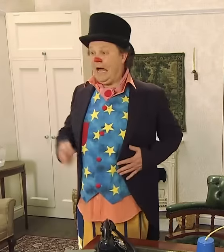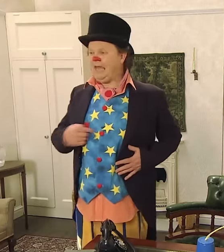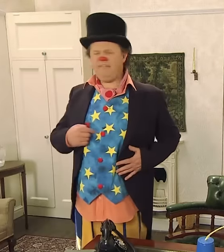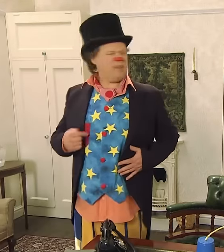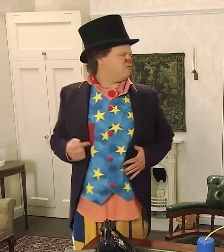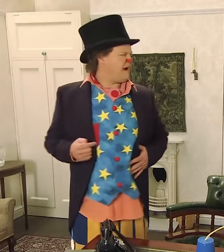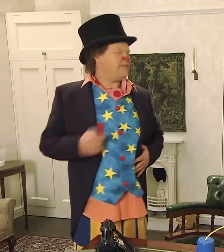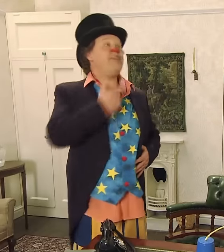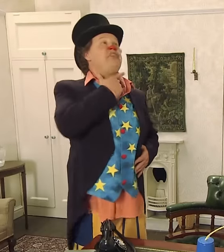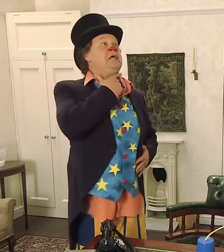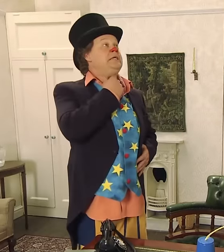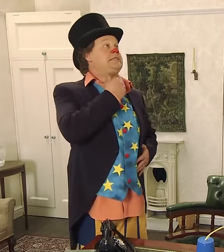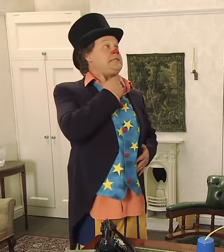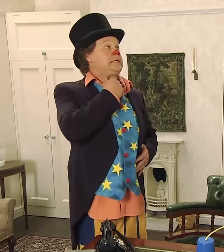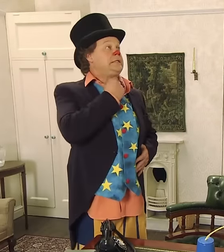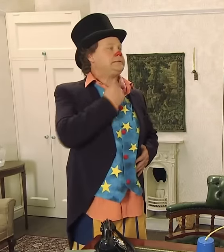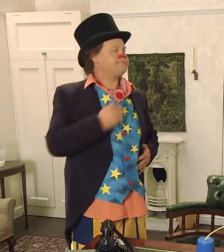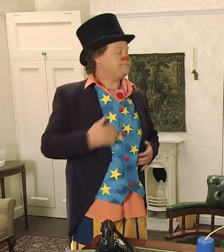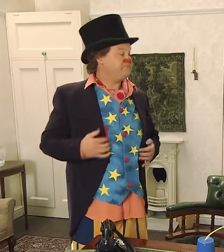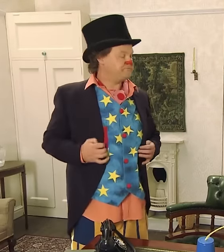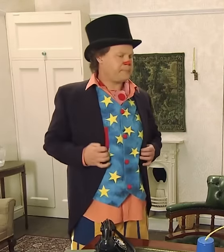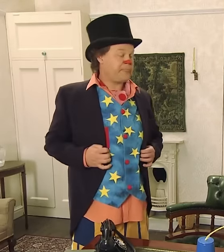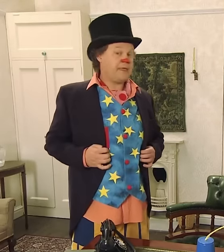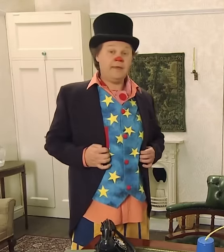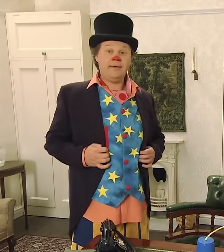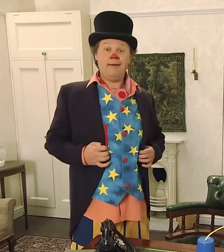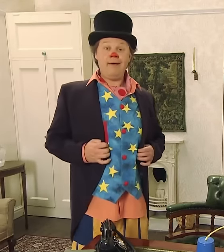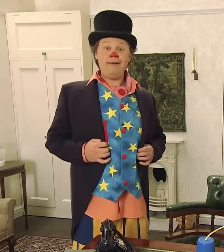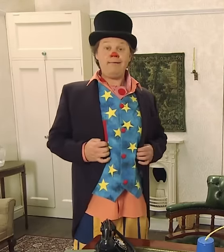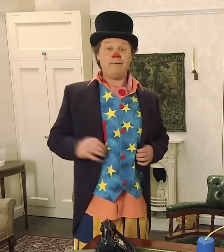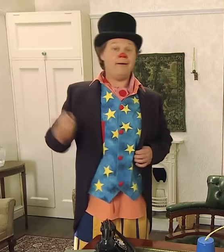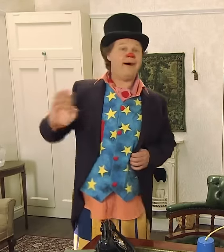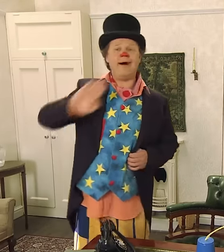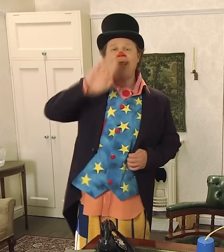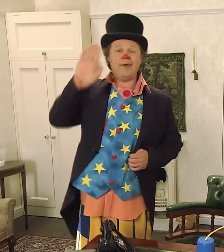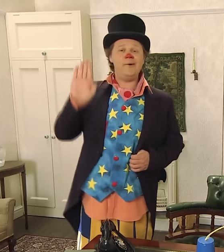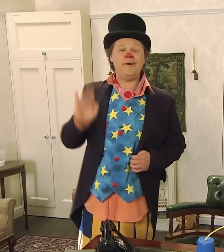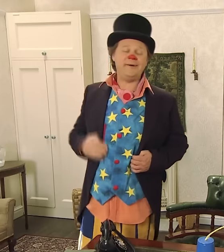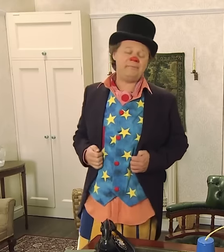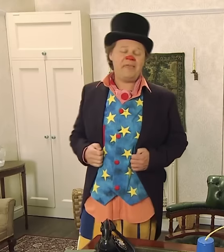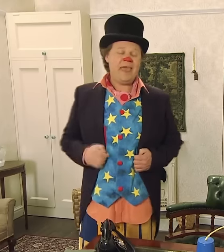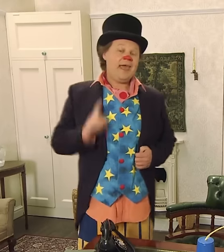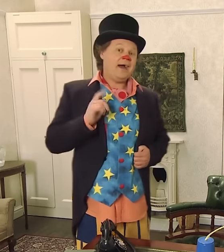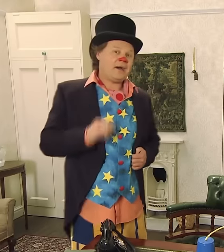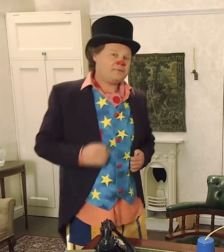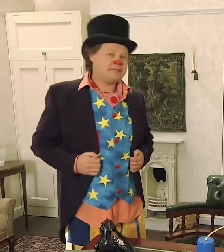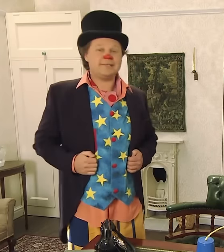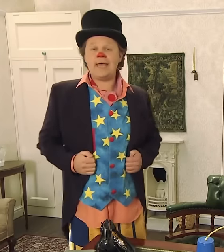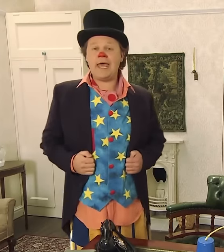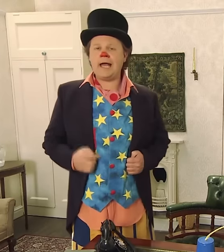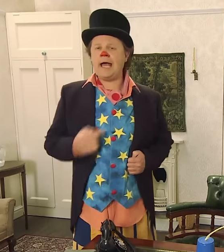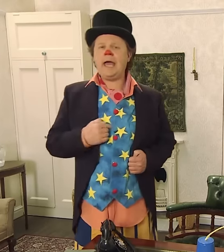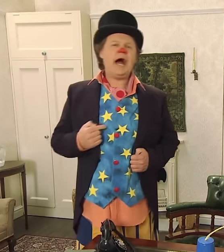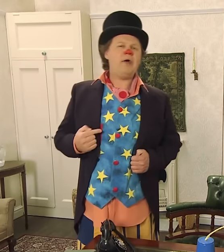I feel rather thirsty. Hello, Lord Tumble. Oh, hello. I was just saying, I